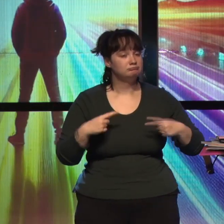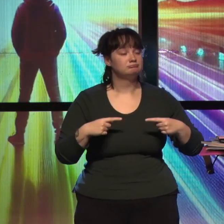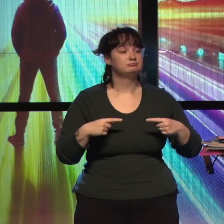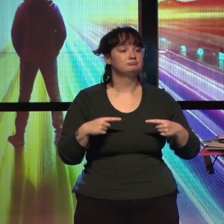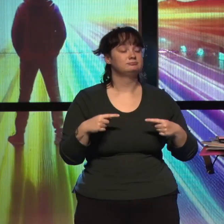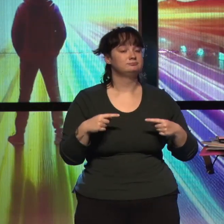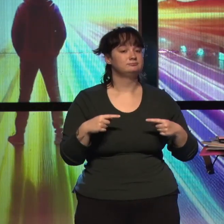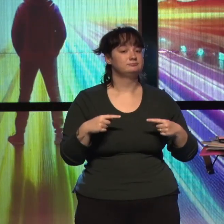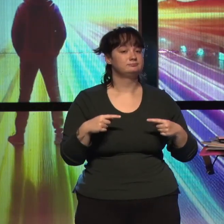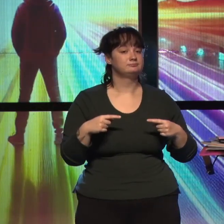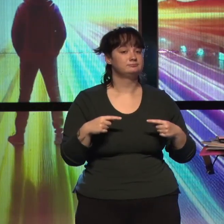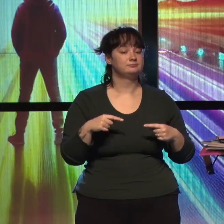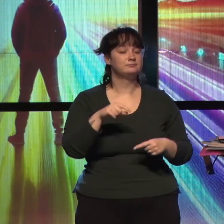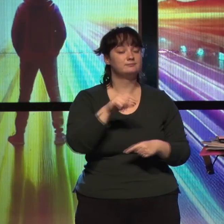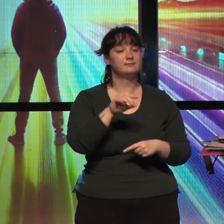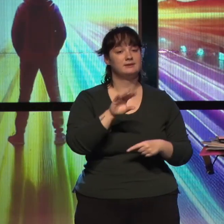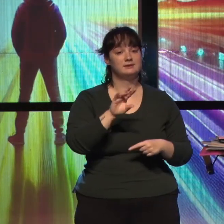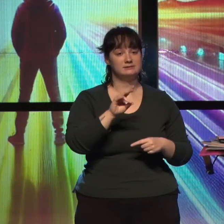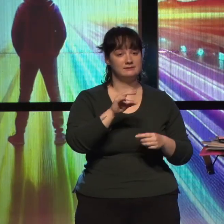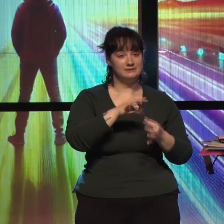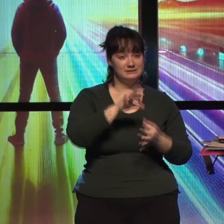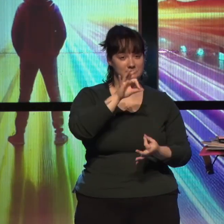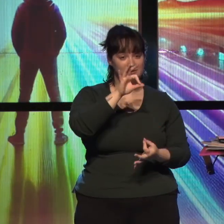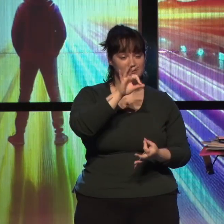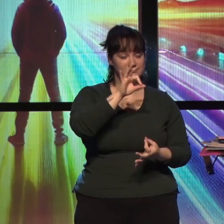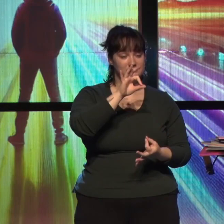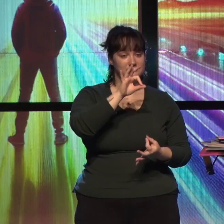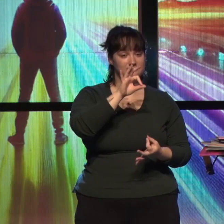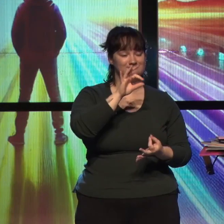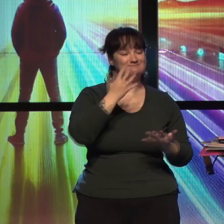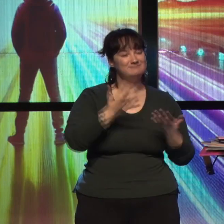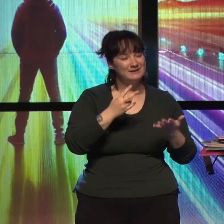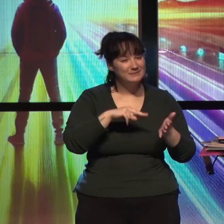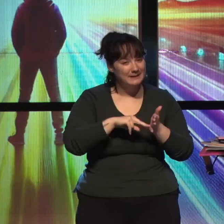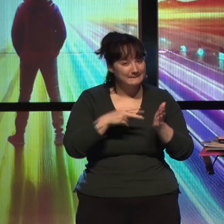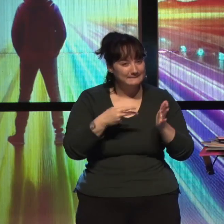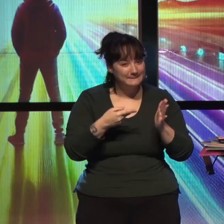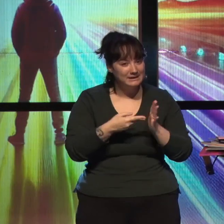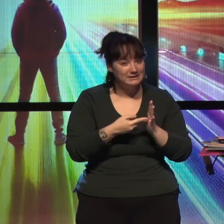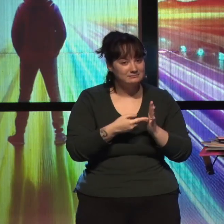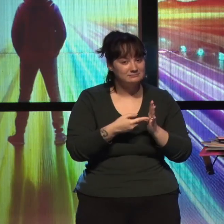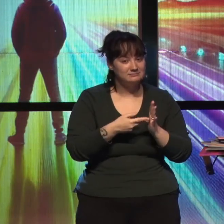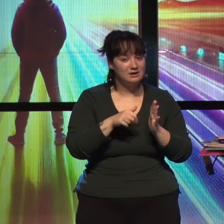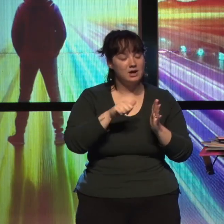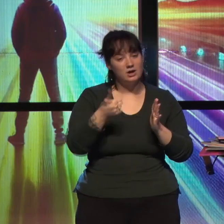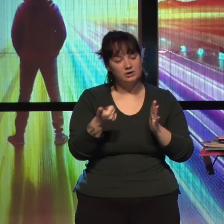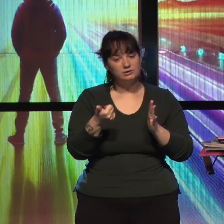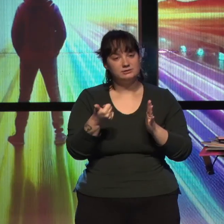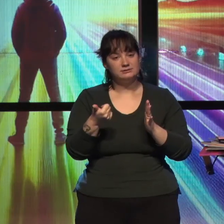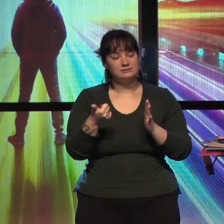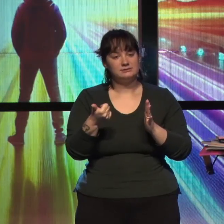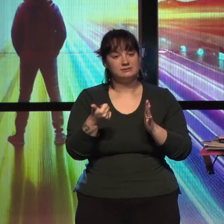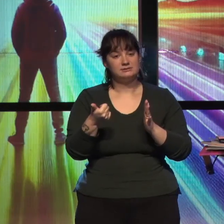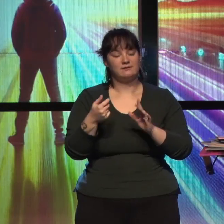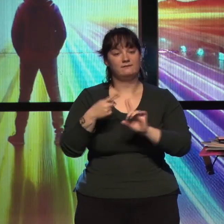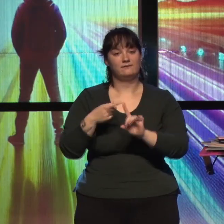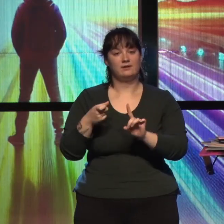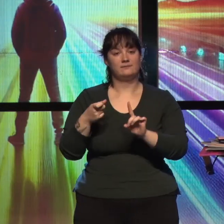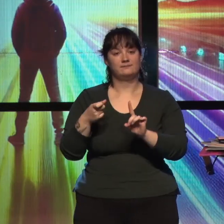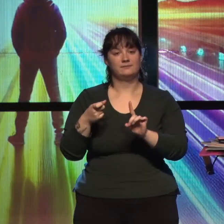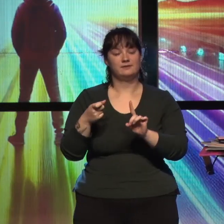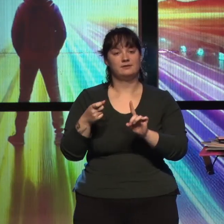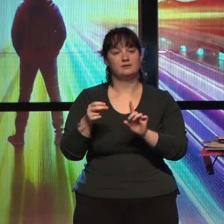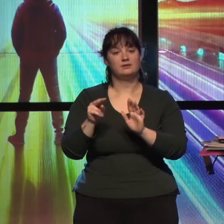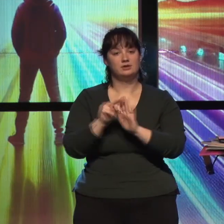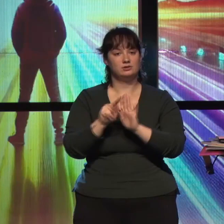the 7 spirits seems like it might be John's language of talking about what others in the New Testament, that wrote parts of the New Testament,